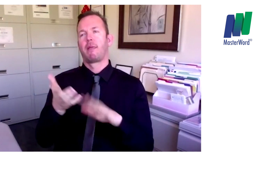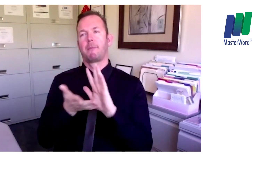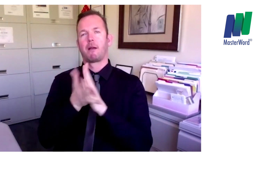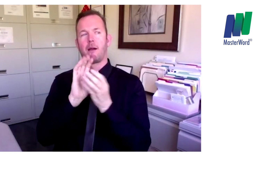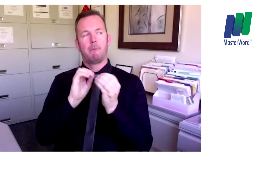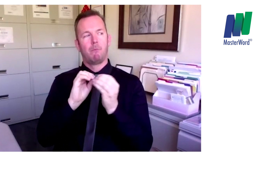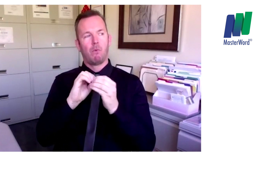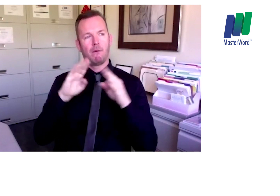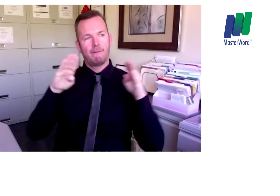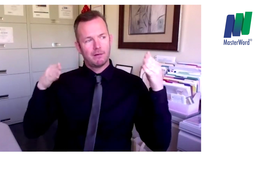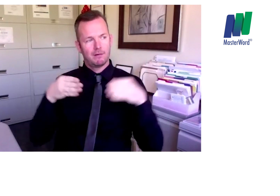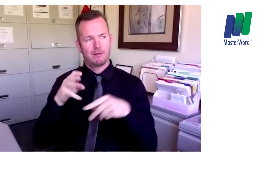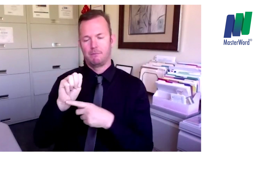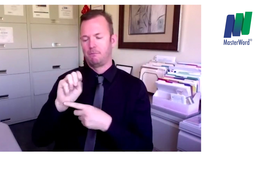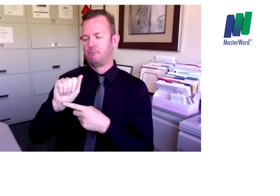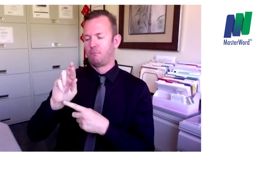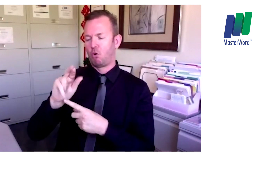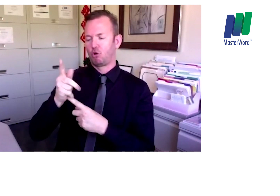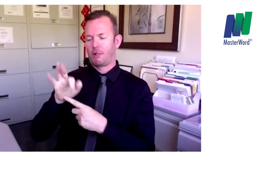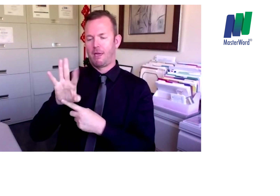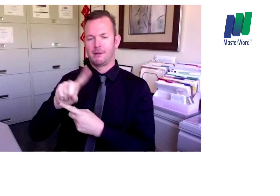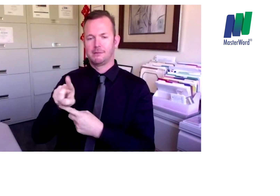learn sign language.